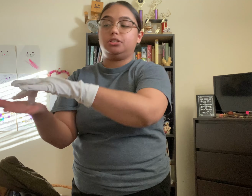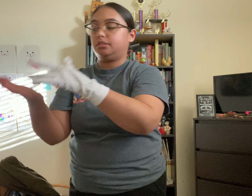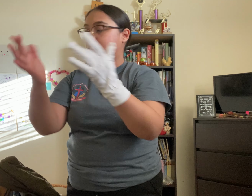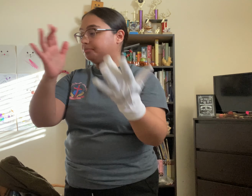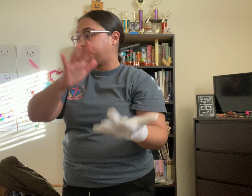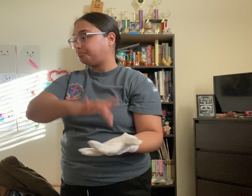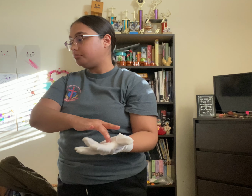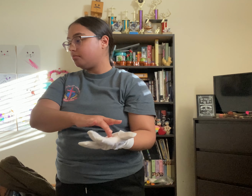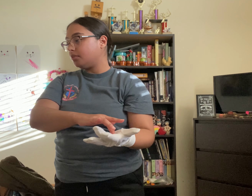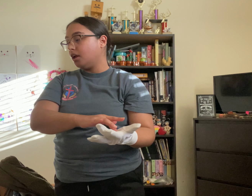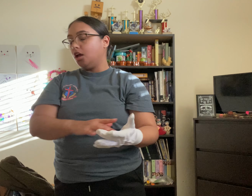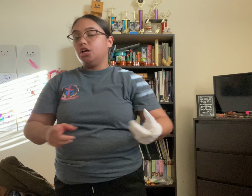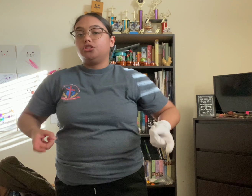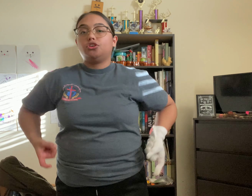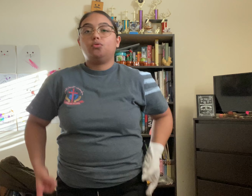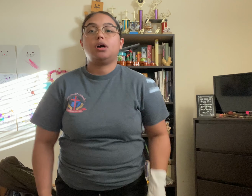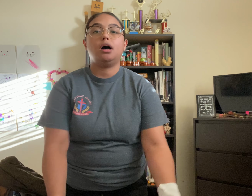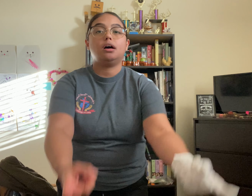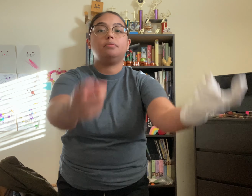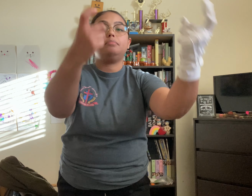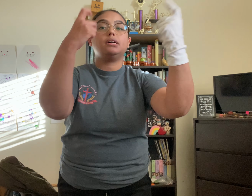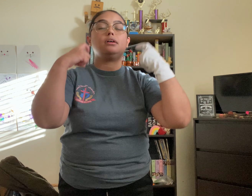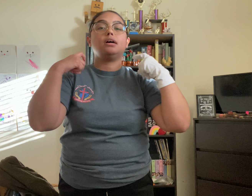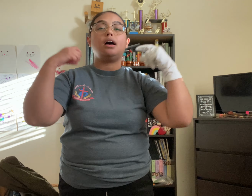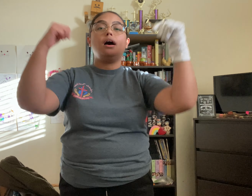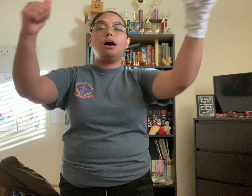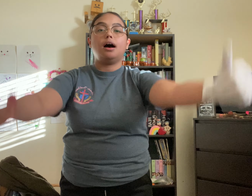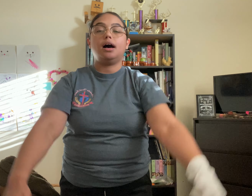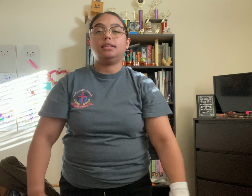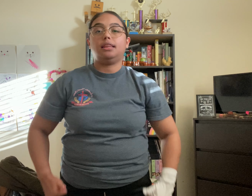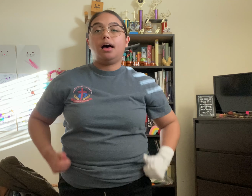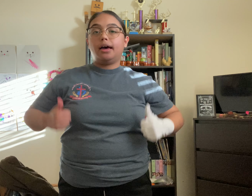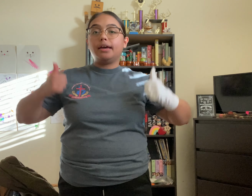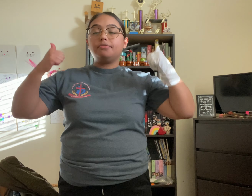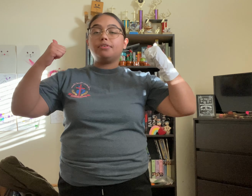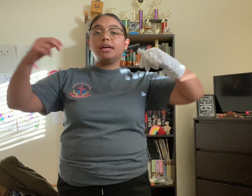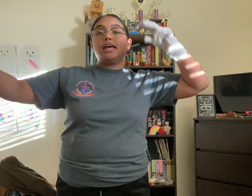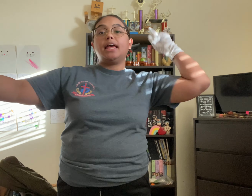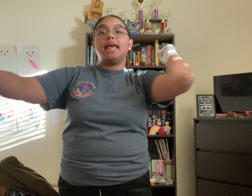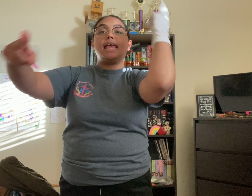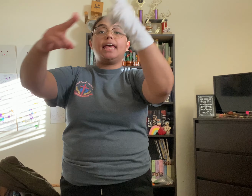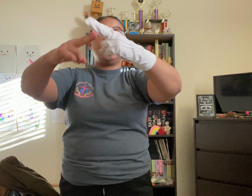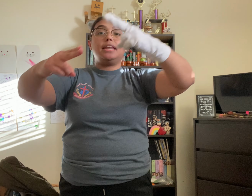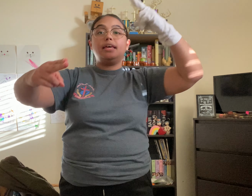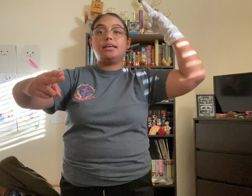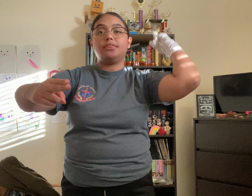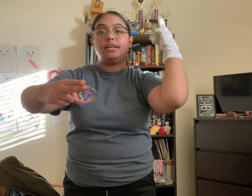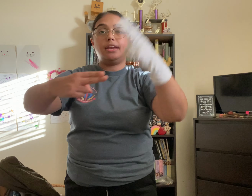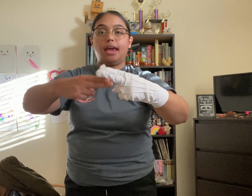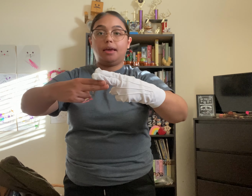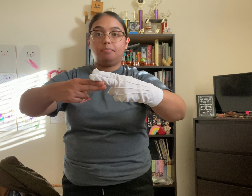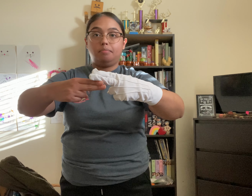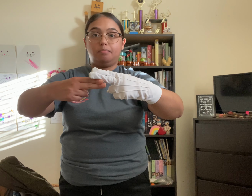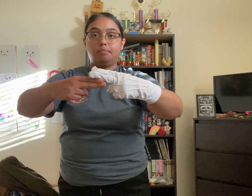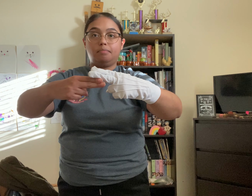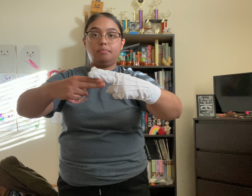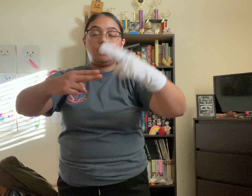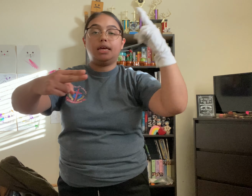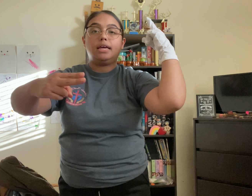Jesus. So come alive in the name